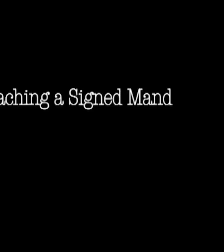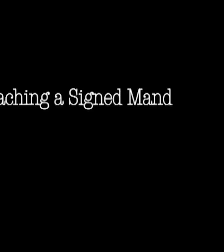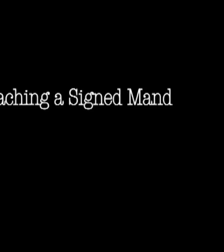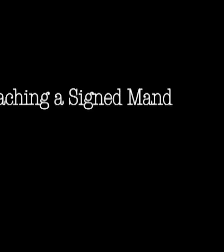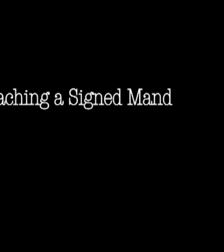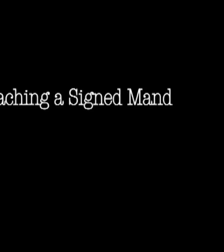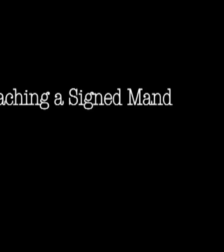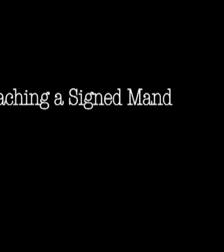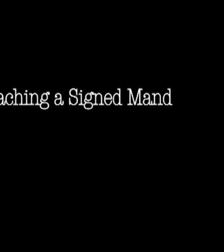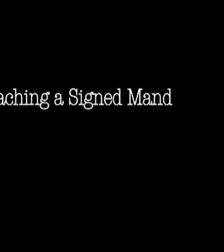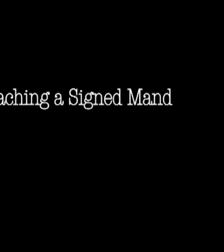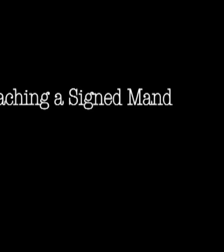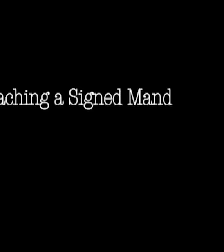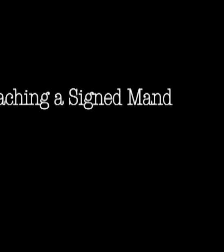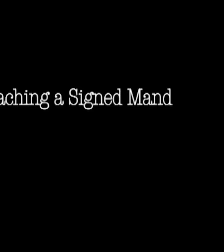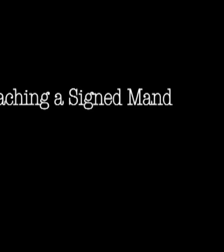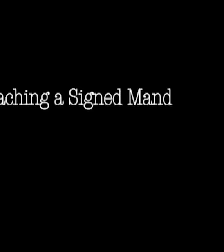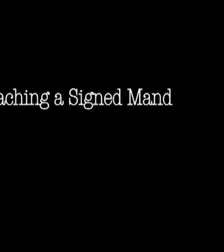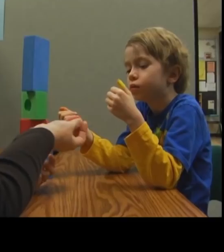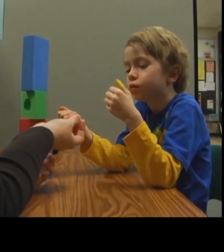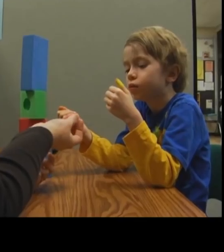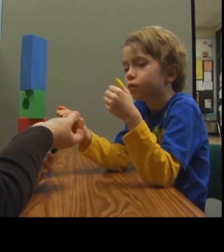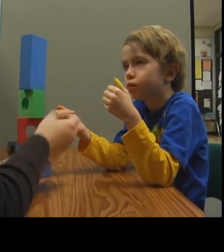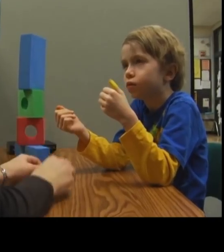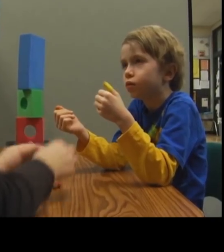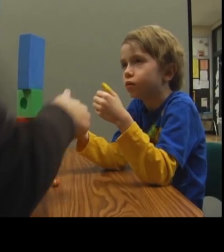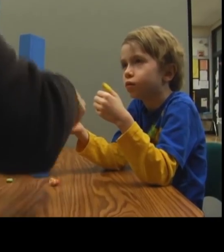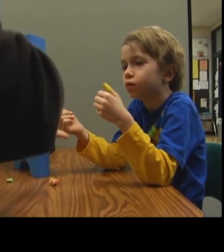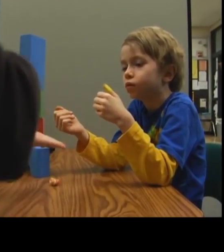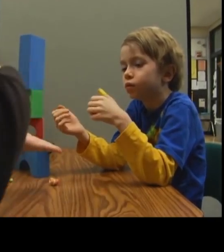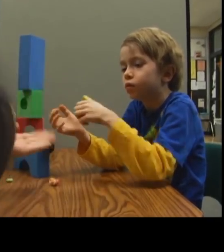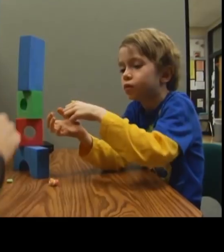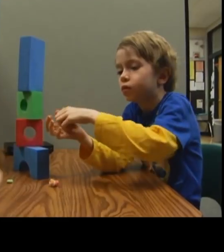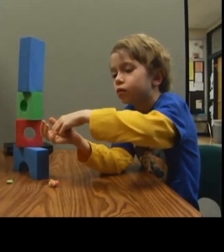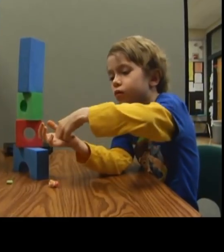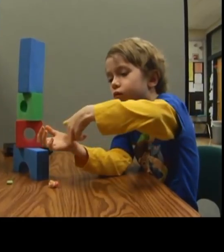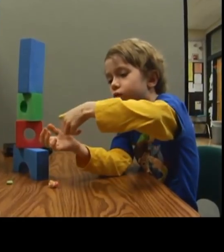the basic steps in teaching a sign mand. Cereal.